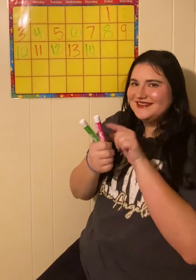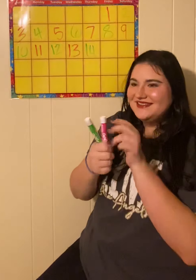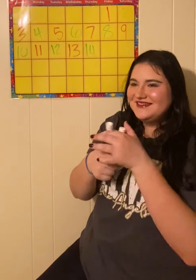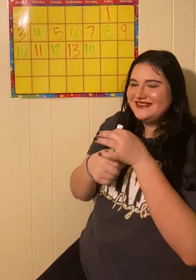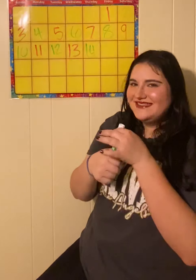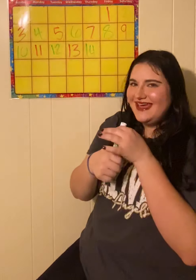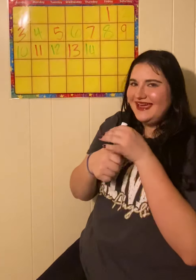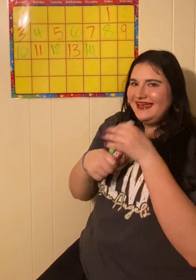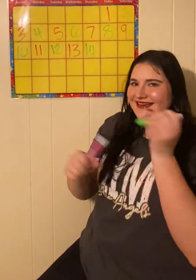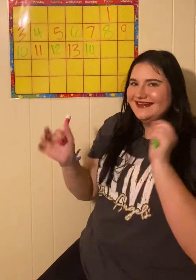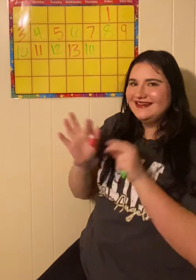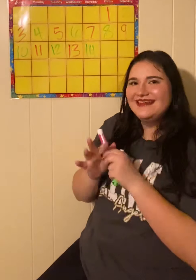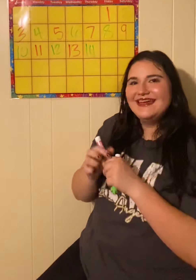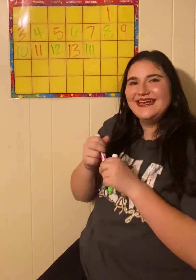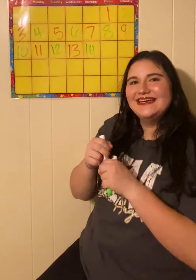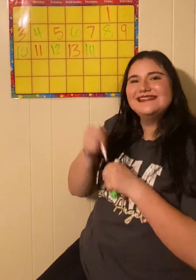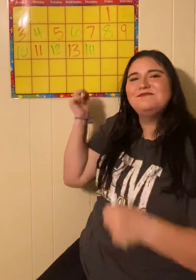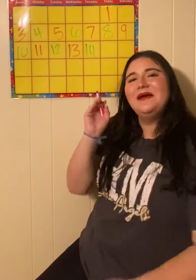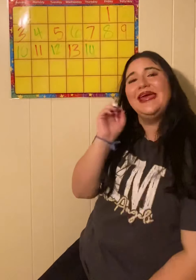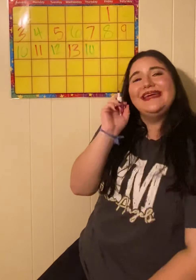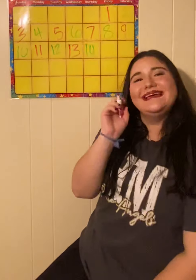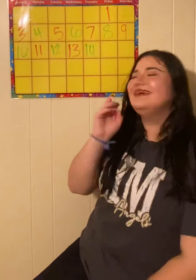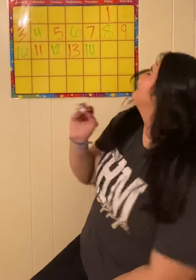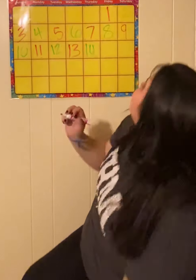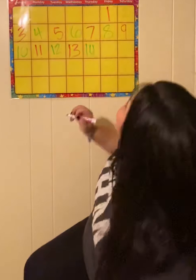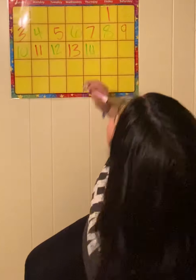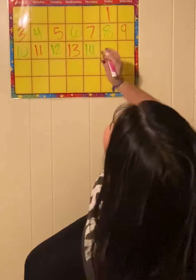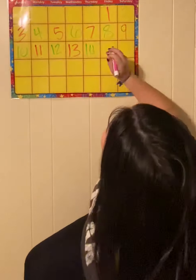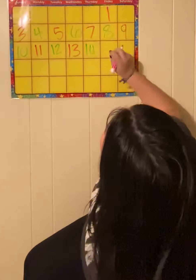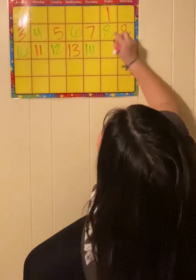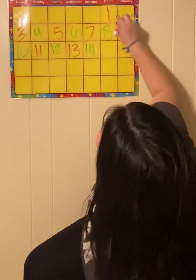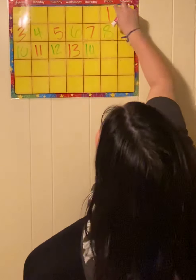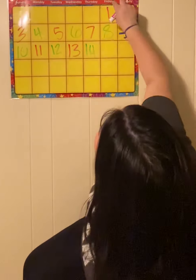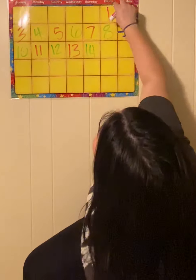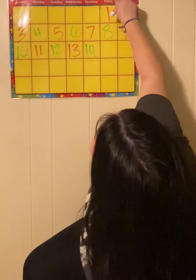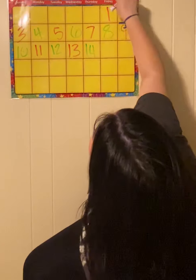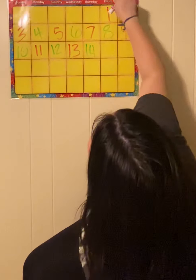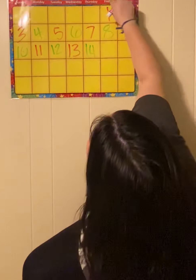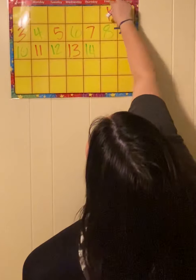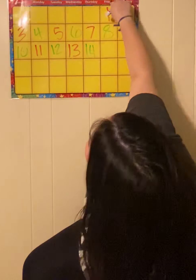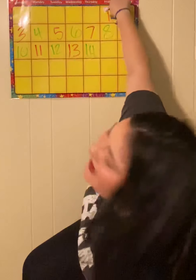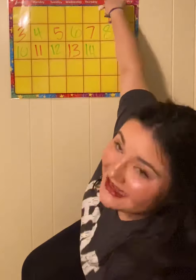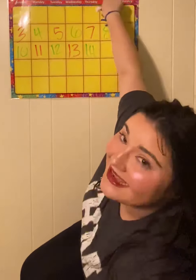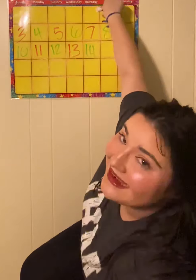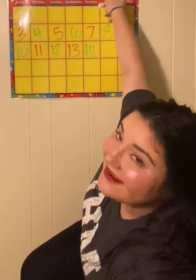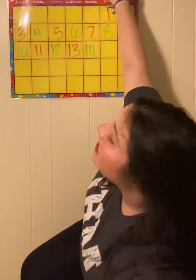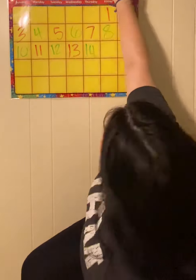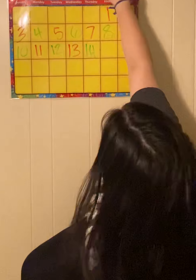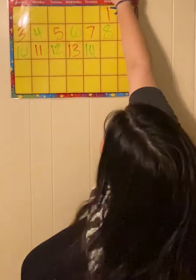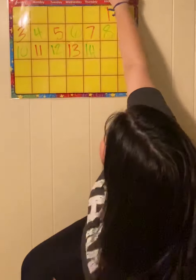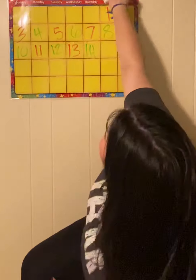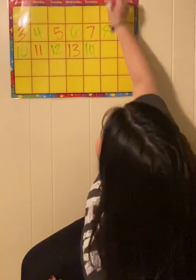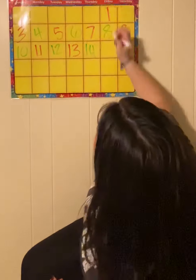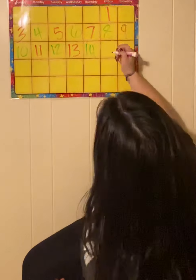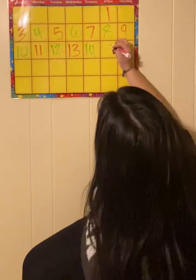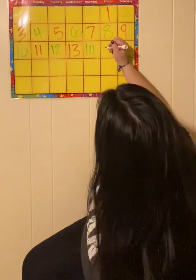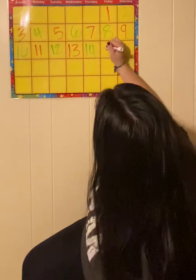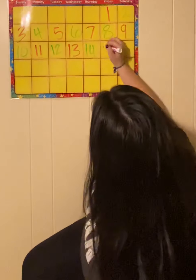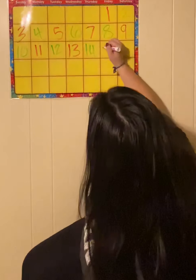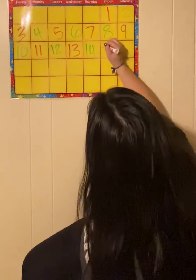So today is pink. Very good. So today is Friday, May